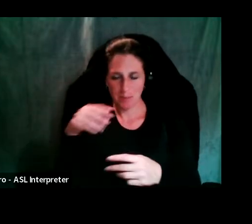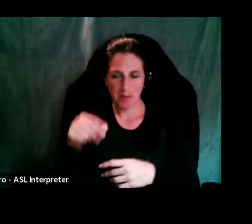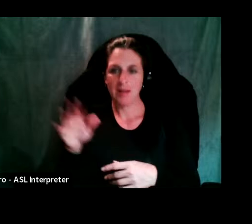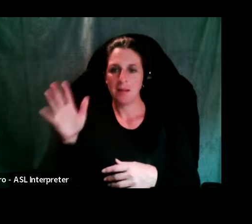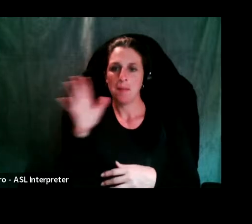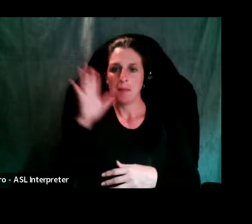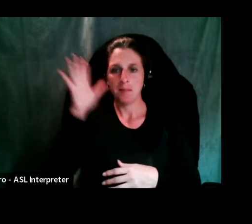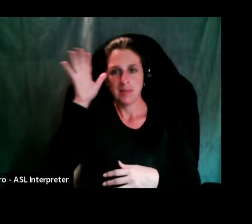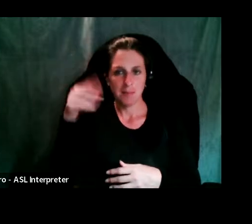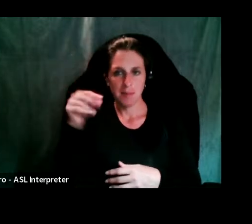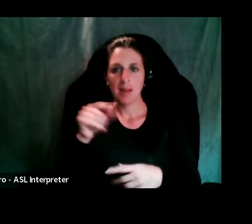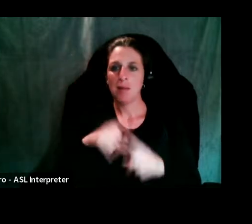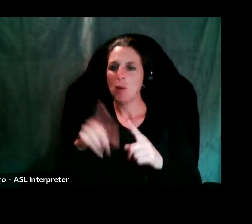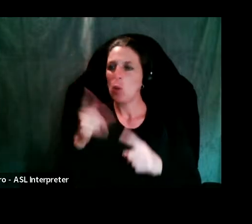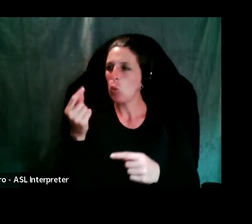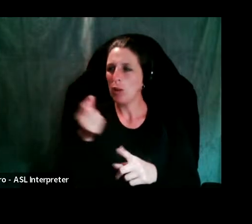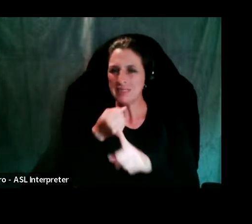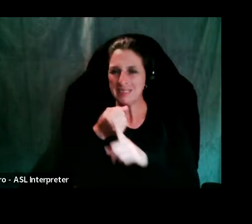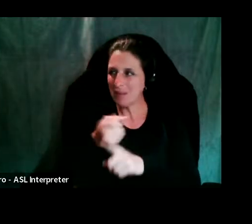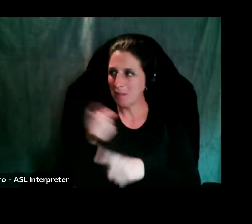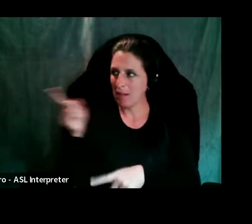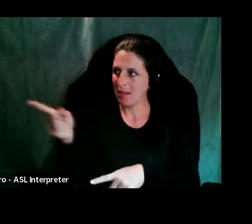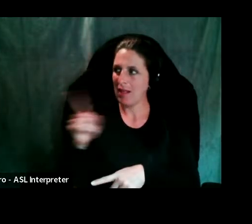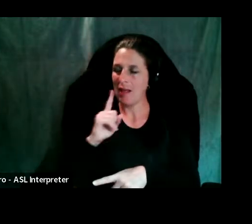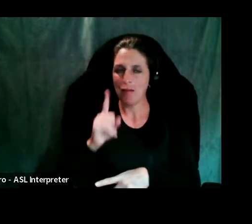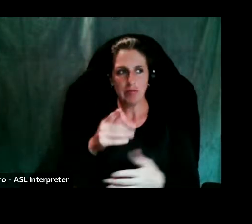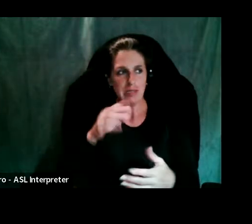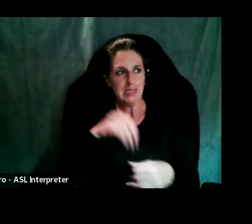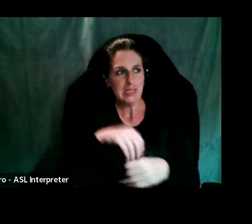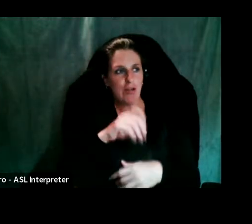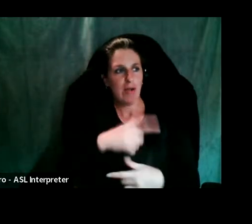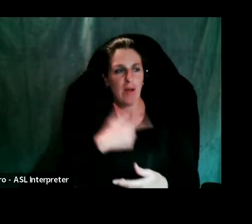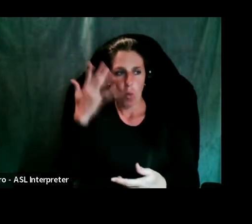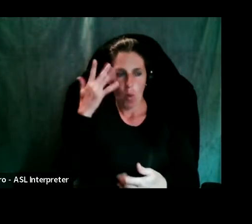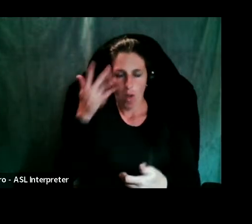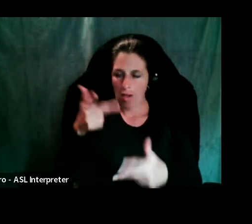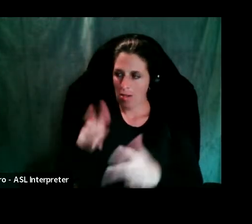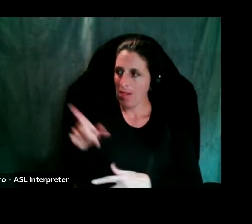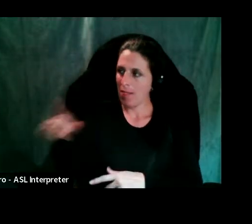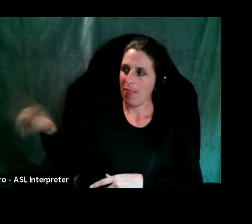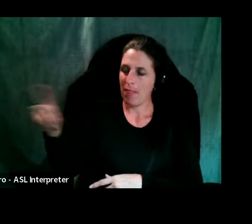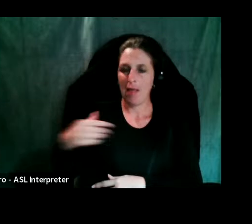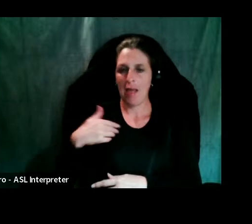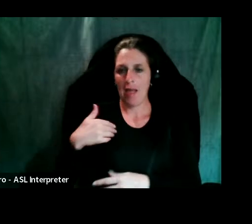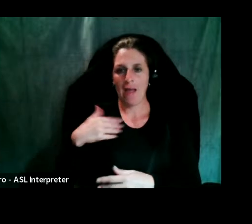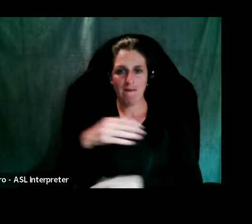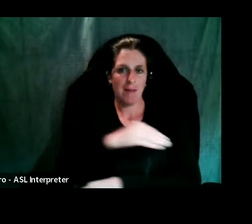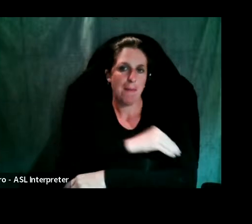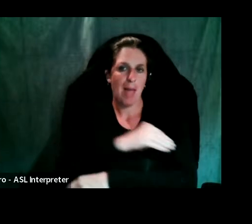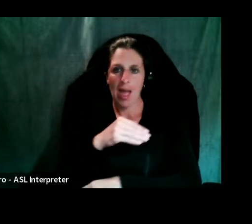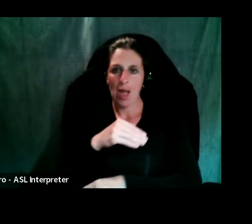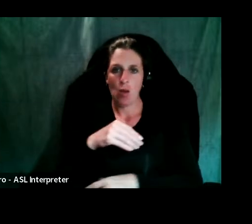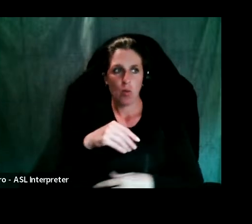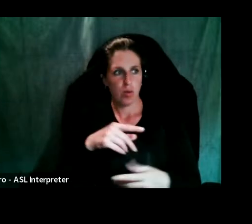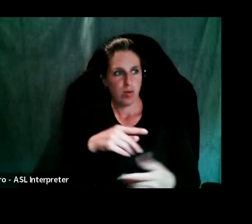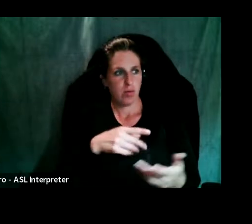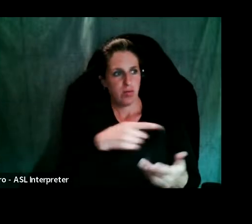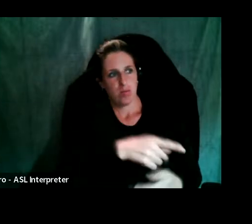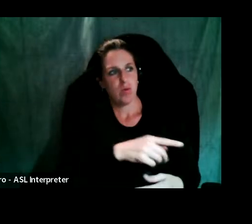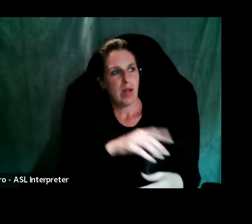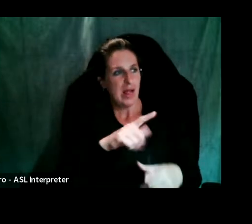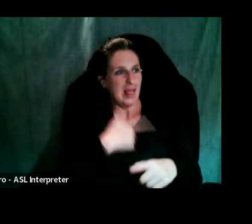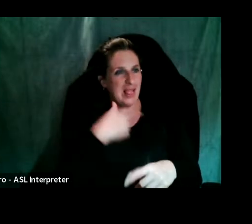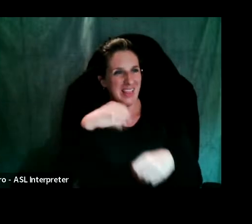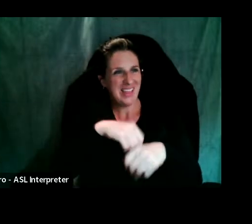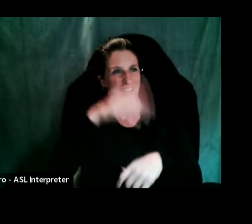really, truly does this person have on your life? Why are you allowing them to have power over you, live in your head rent free for no reason,